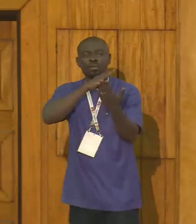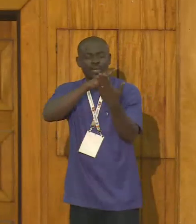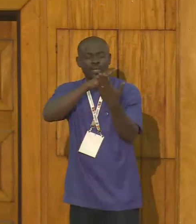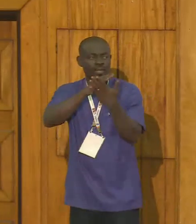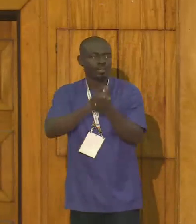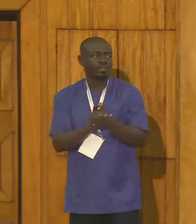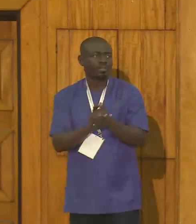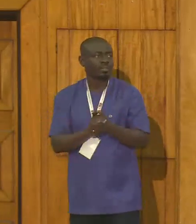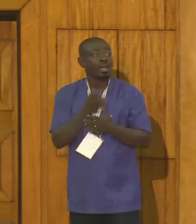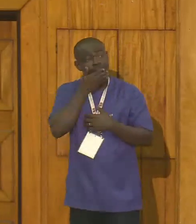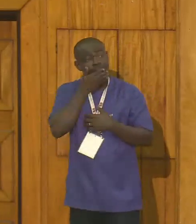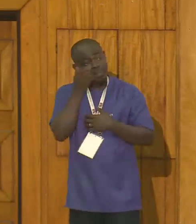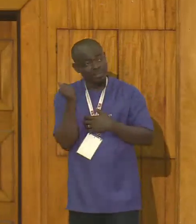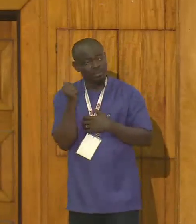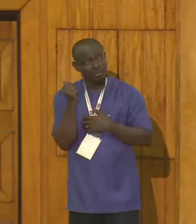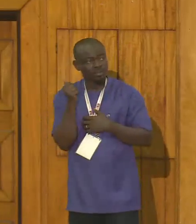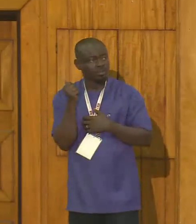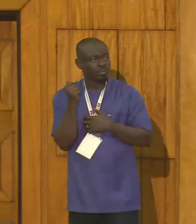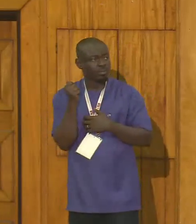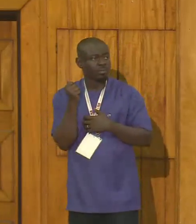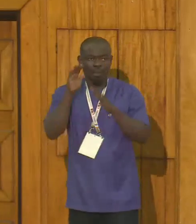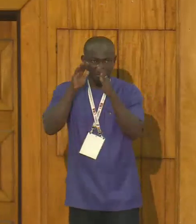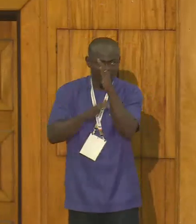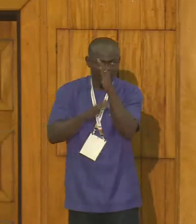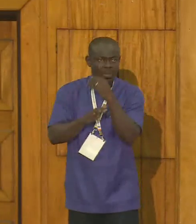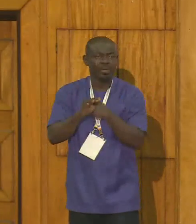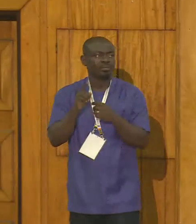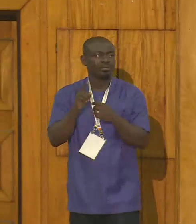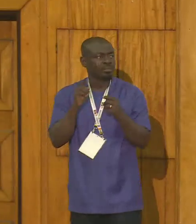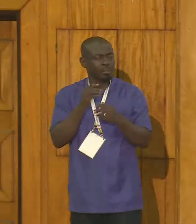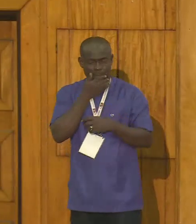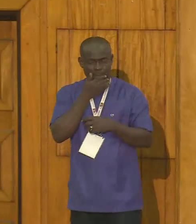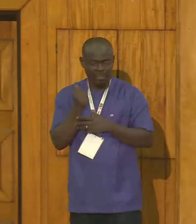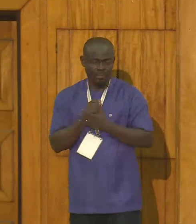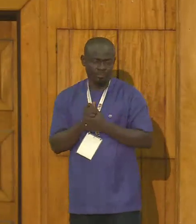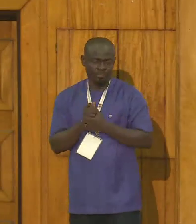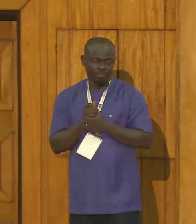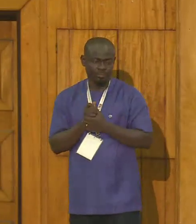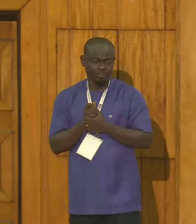or at the best, still minimize to a great level. So